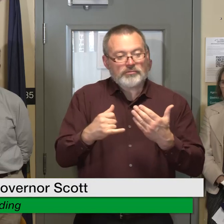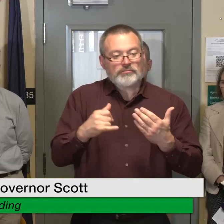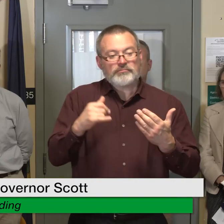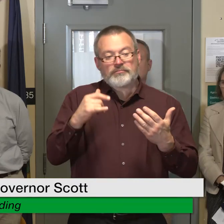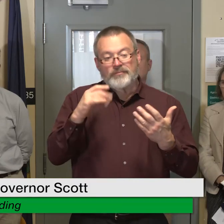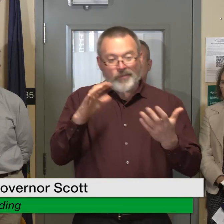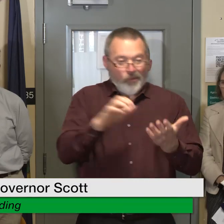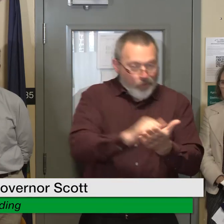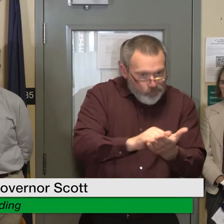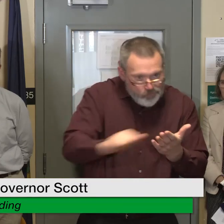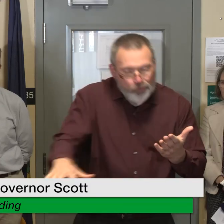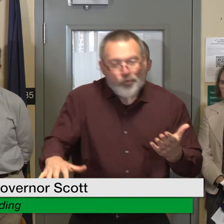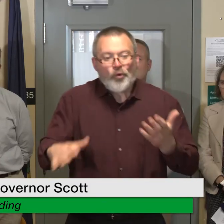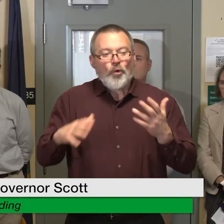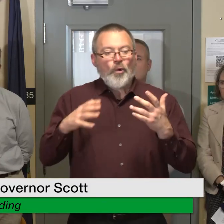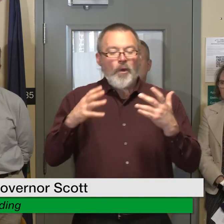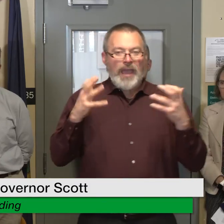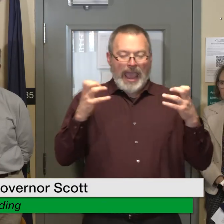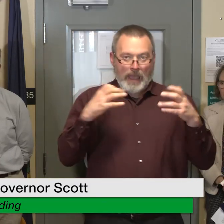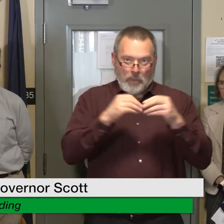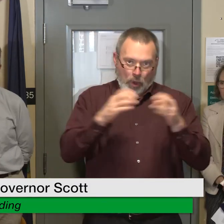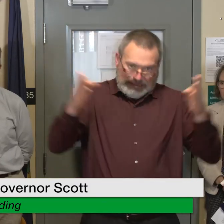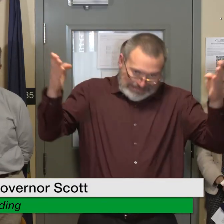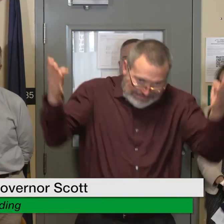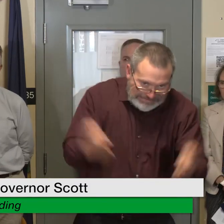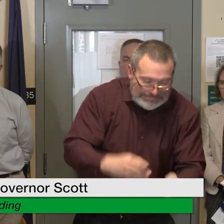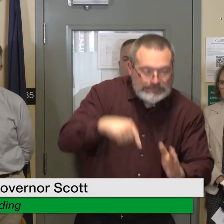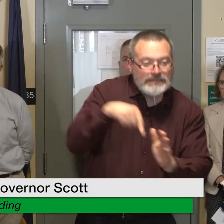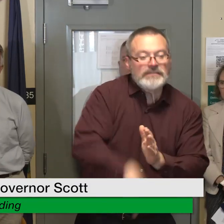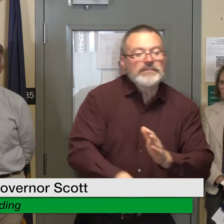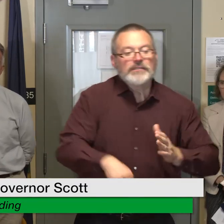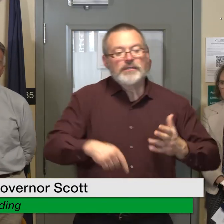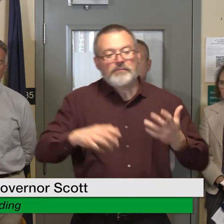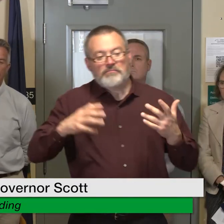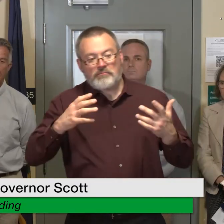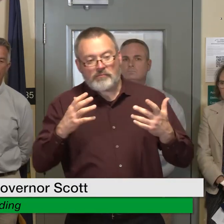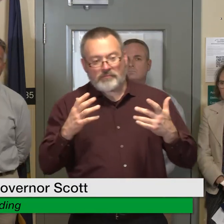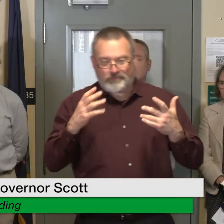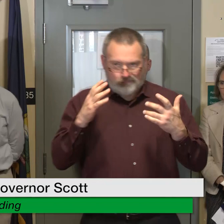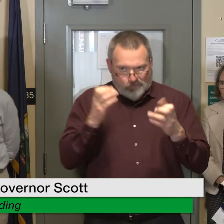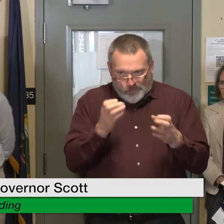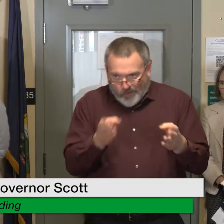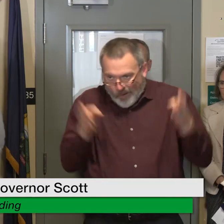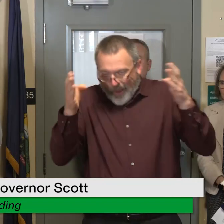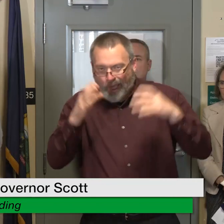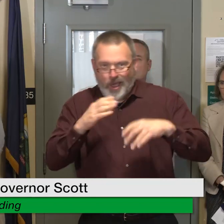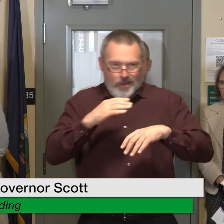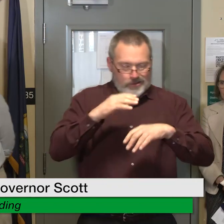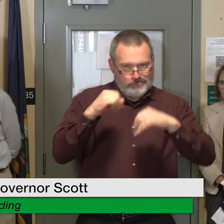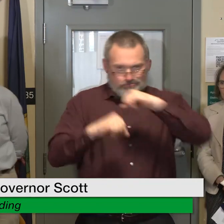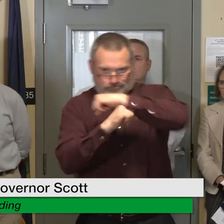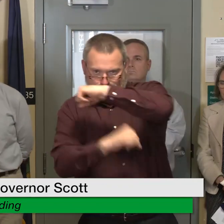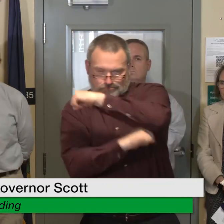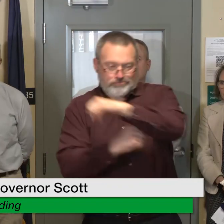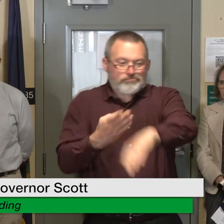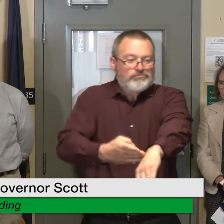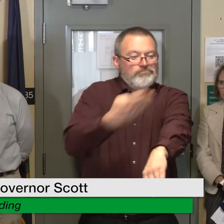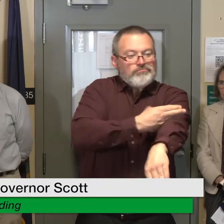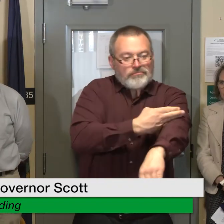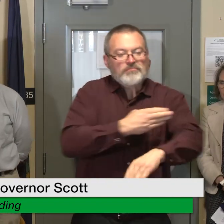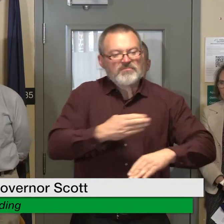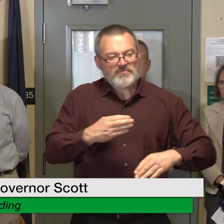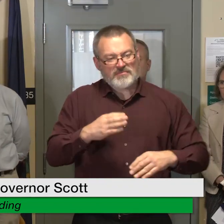to maintain critical channel capacity and protect infrastructure. While dredging is a tool, an important tool